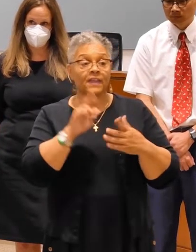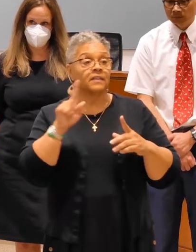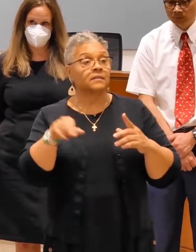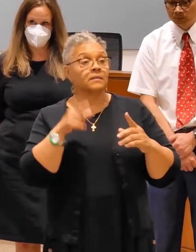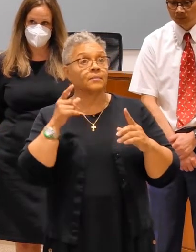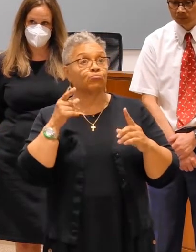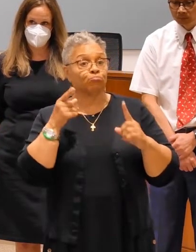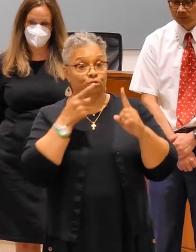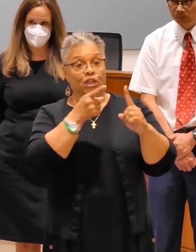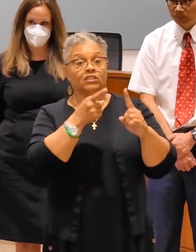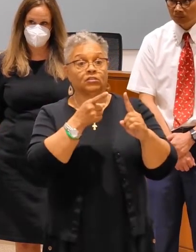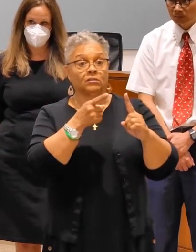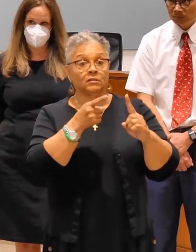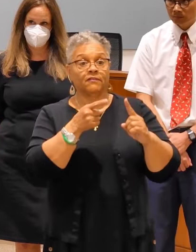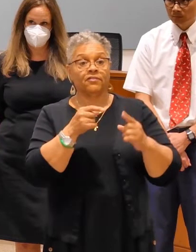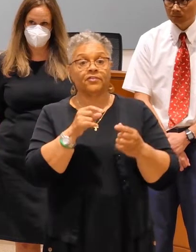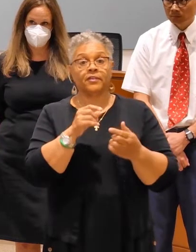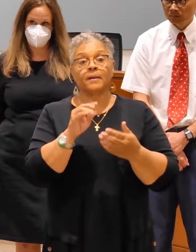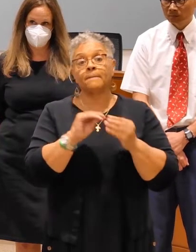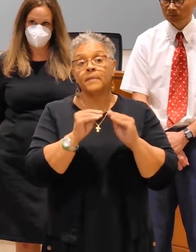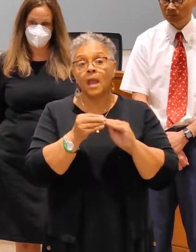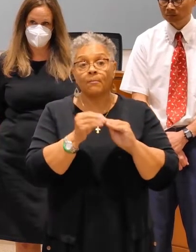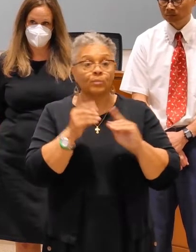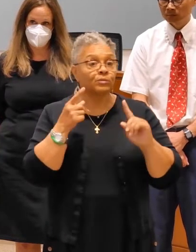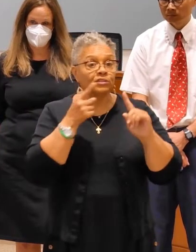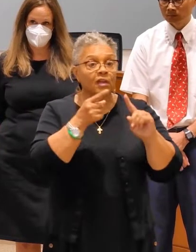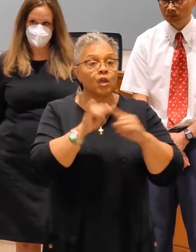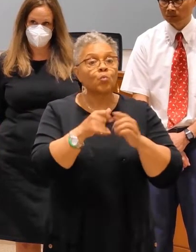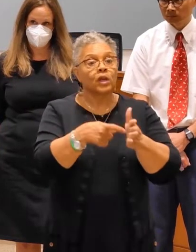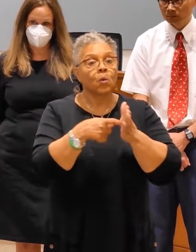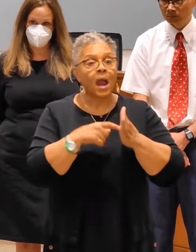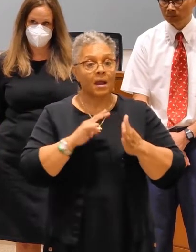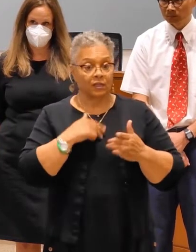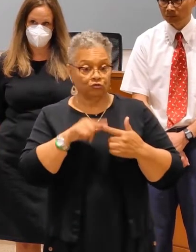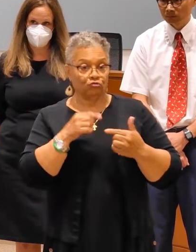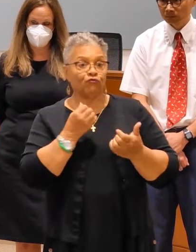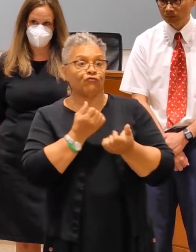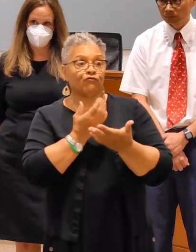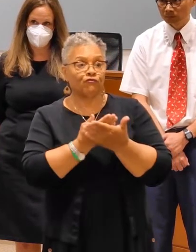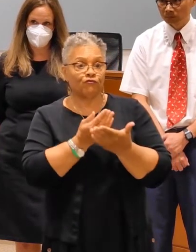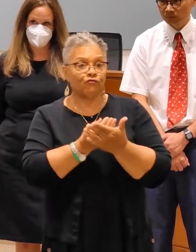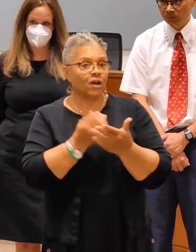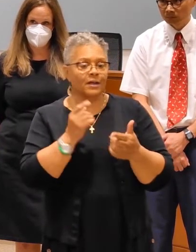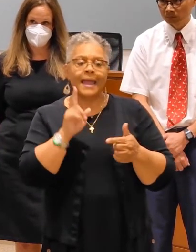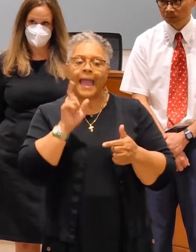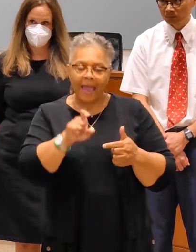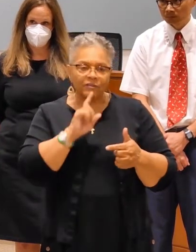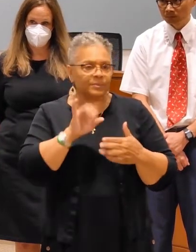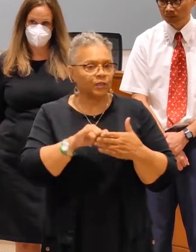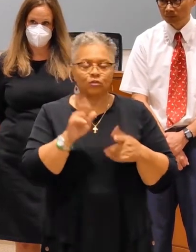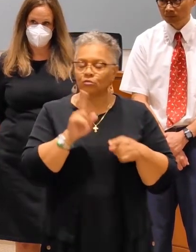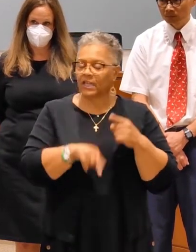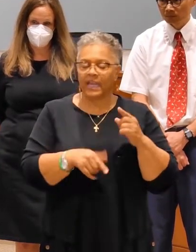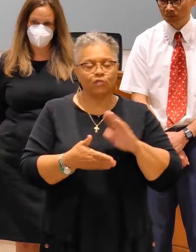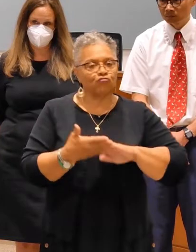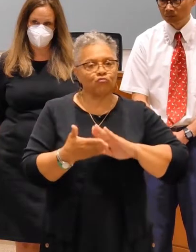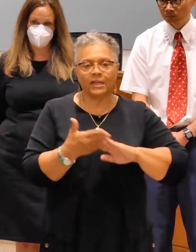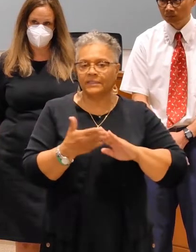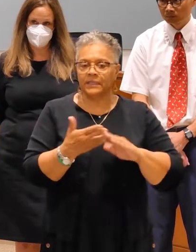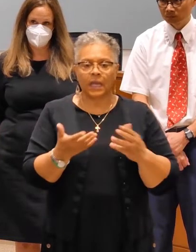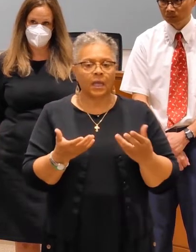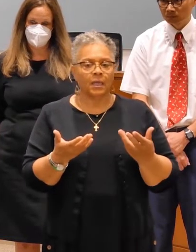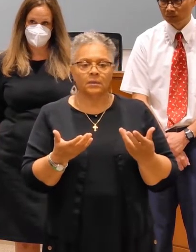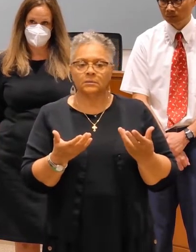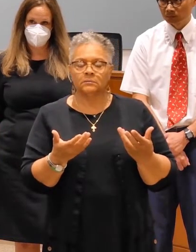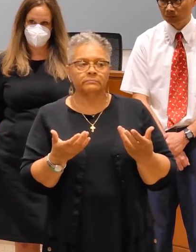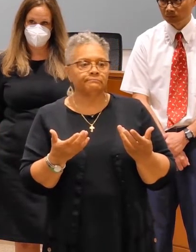and the actuarial projections require us to fund have to be done. You can't run that loose and fast and say, oh,